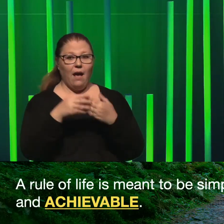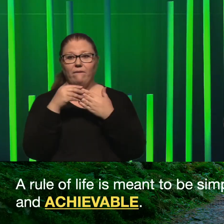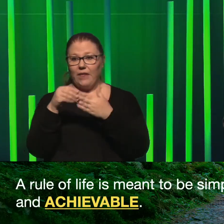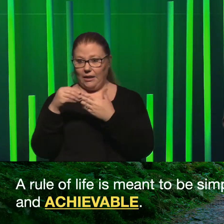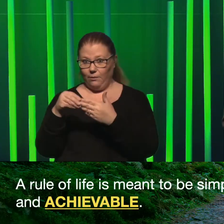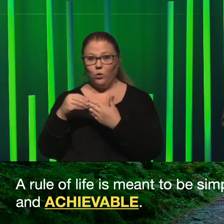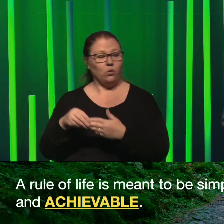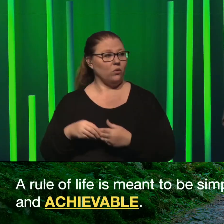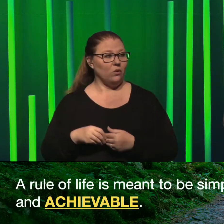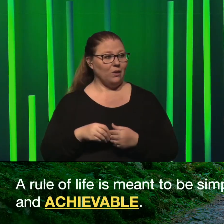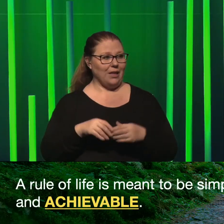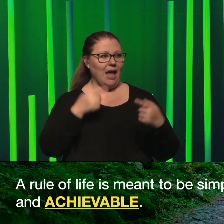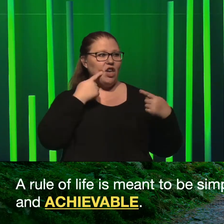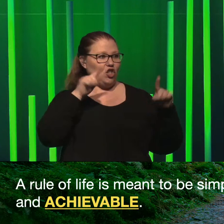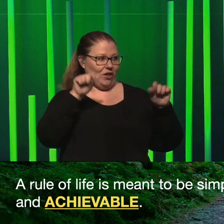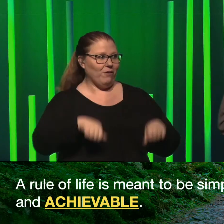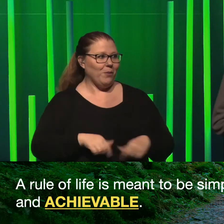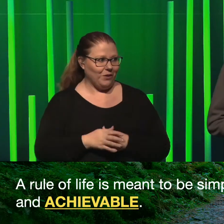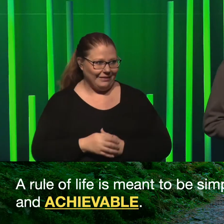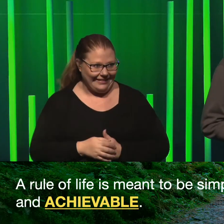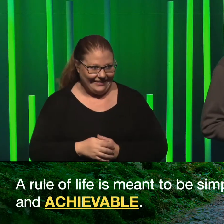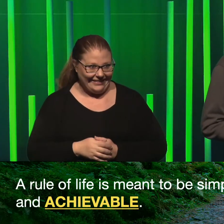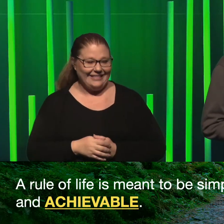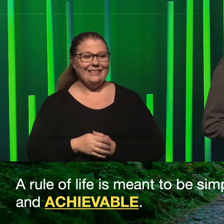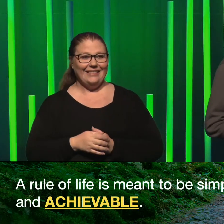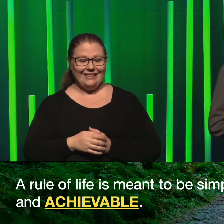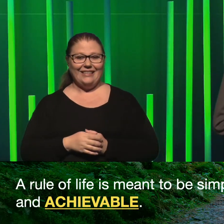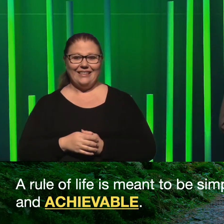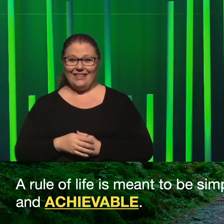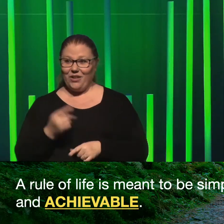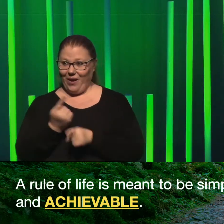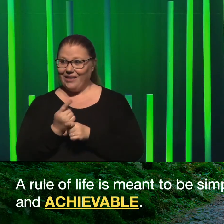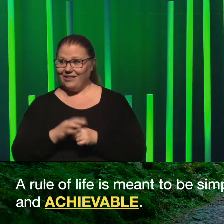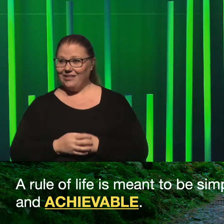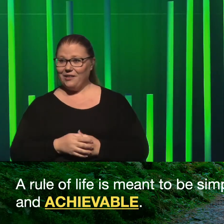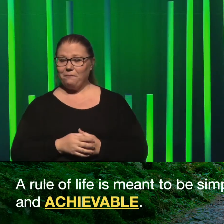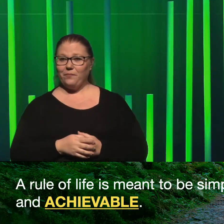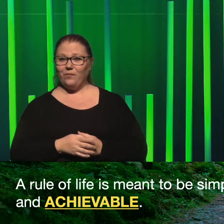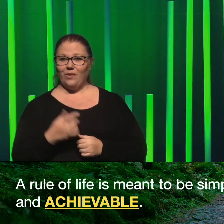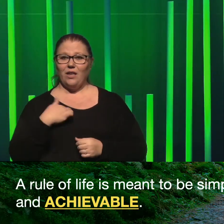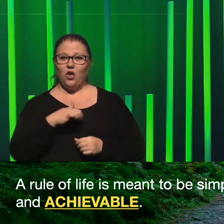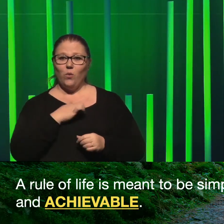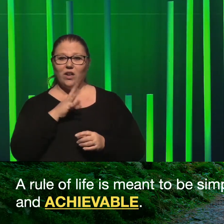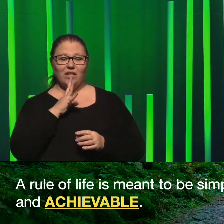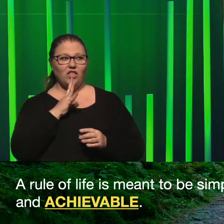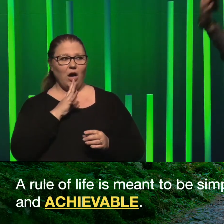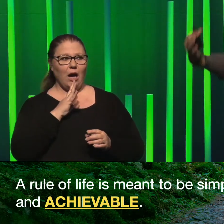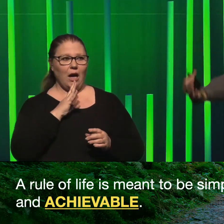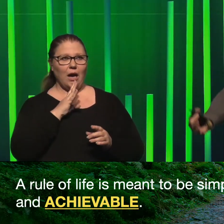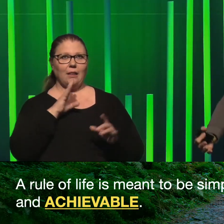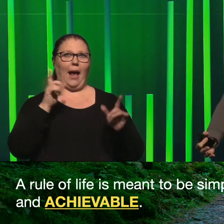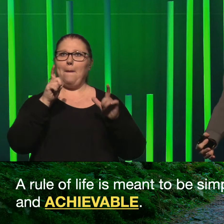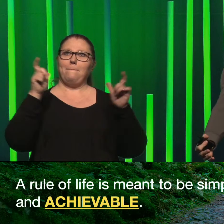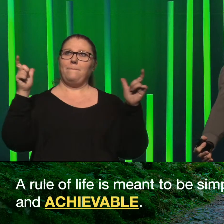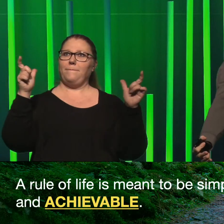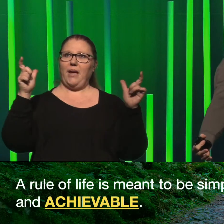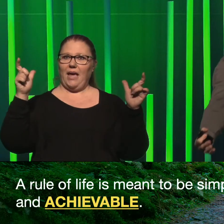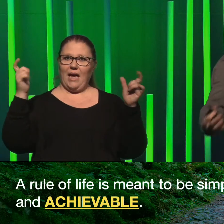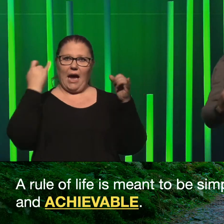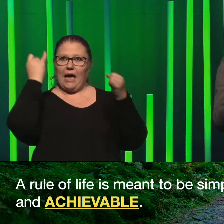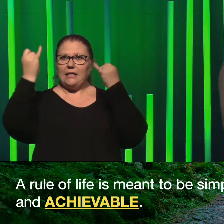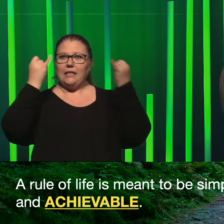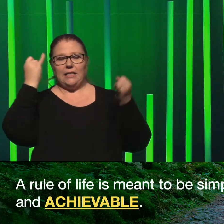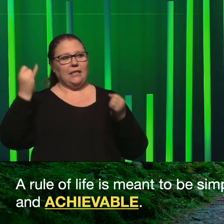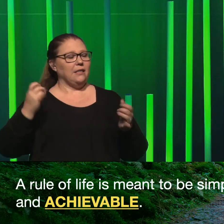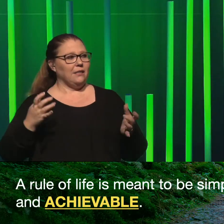flexible, and achievable, right? So we're going to talk big picture, right? And